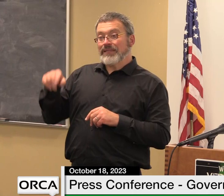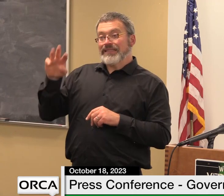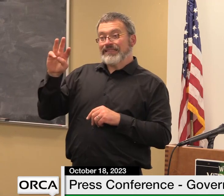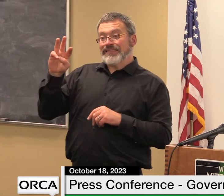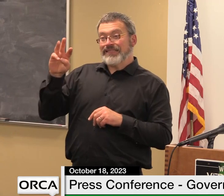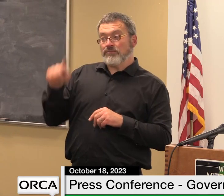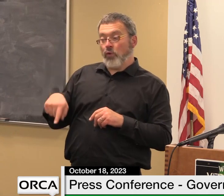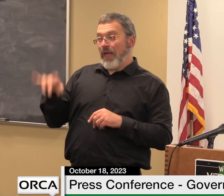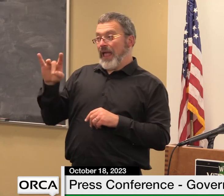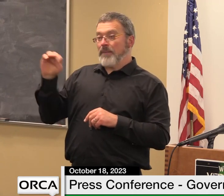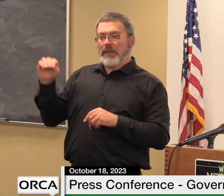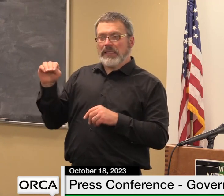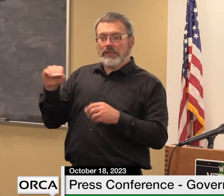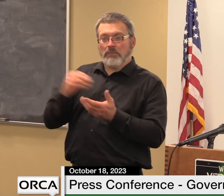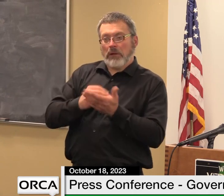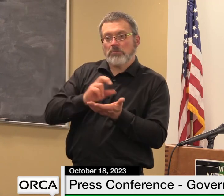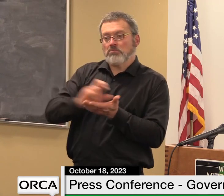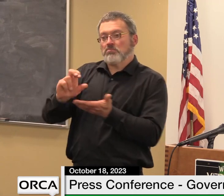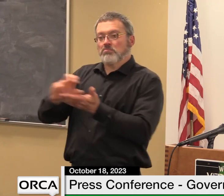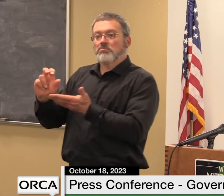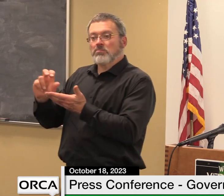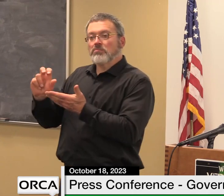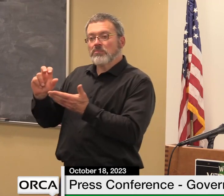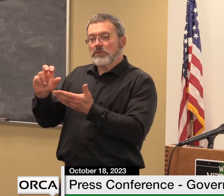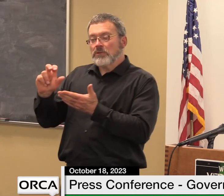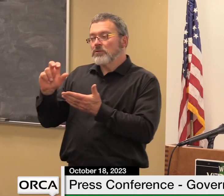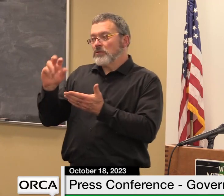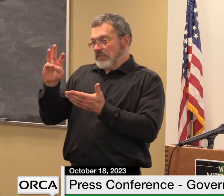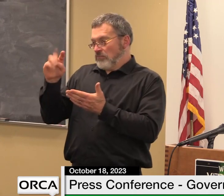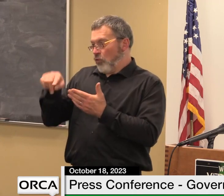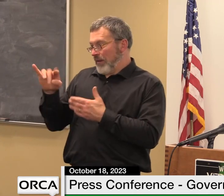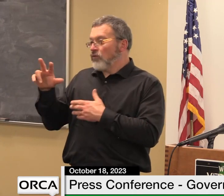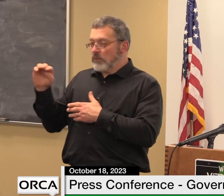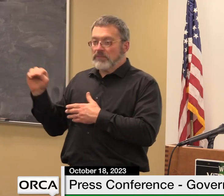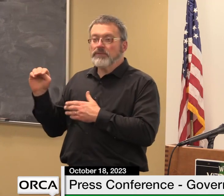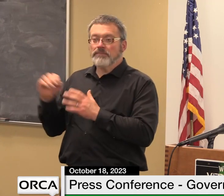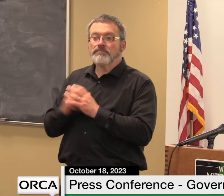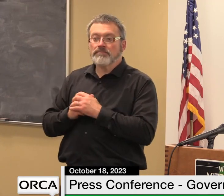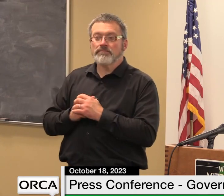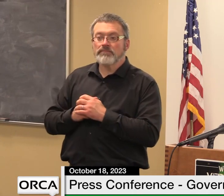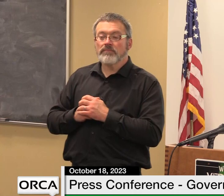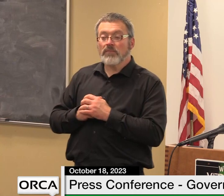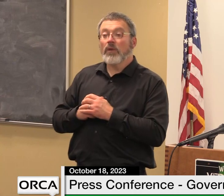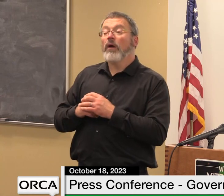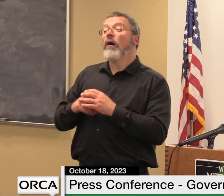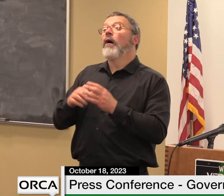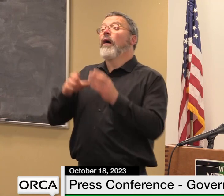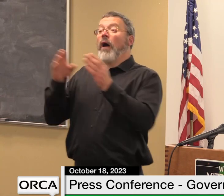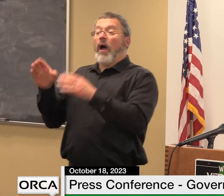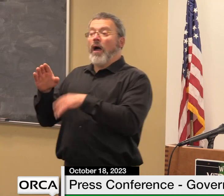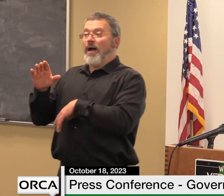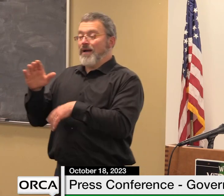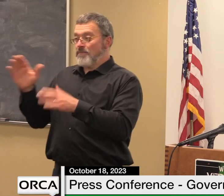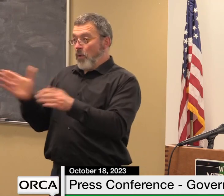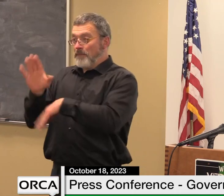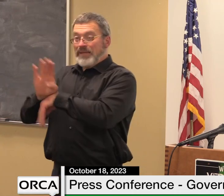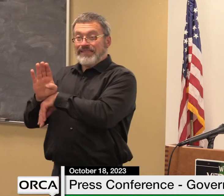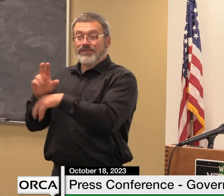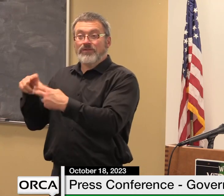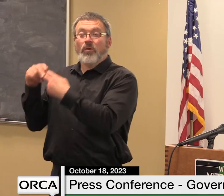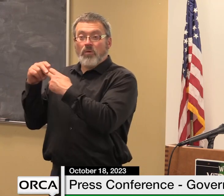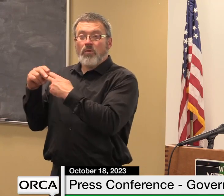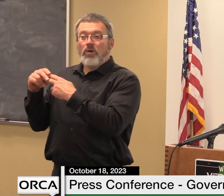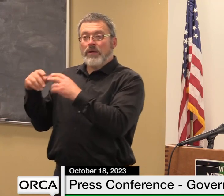dispersed. Our partners at the U.S. Small Business Administration have approved over $23.9 million